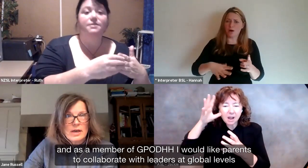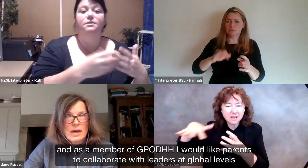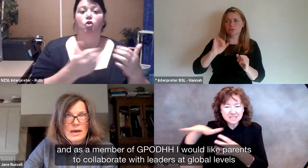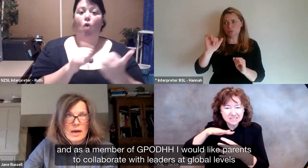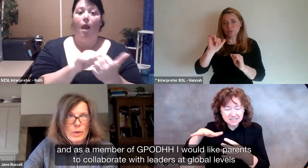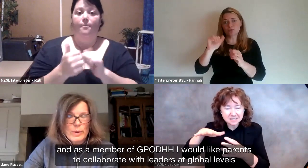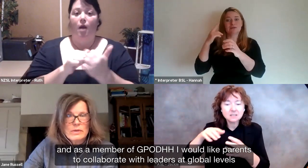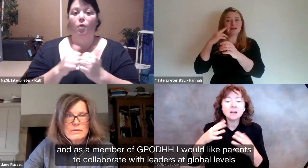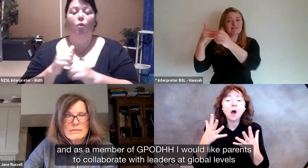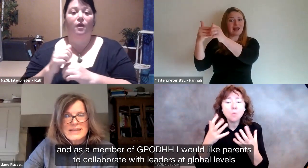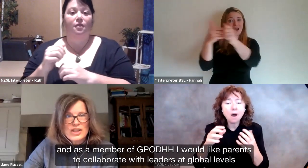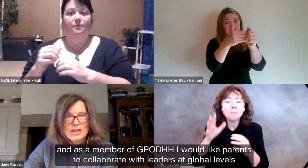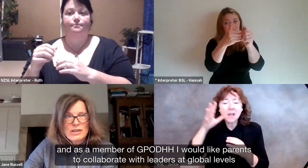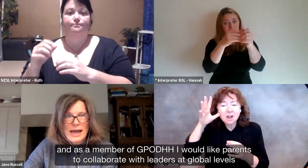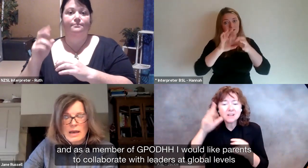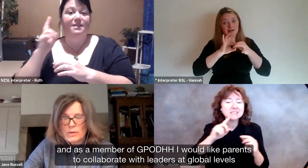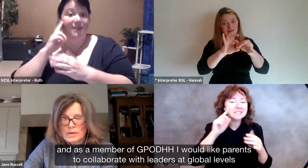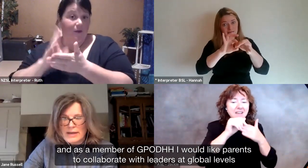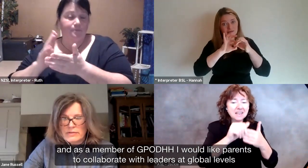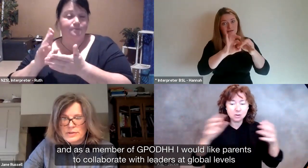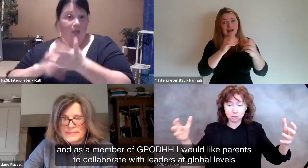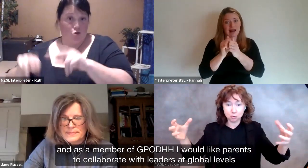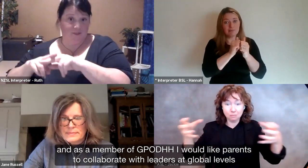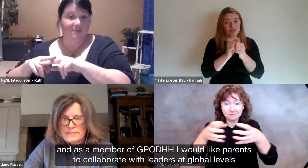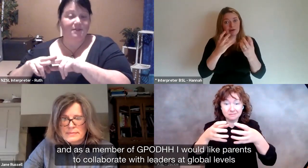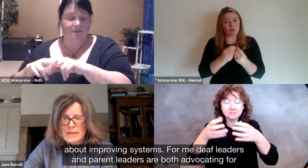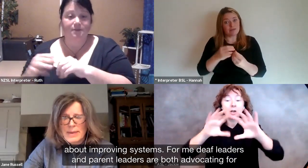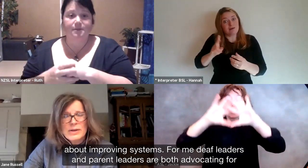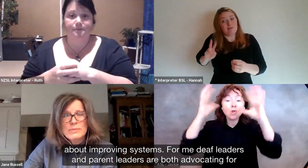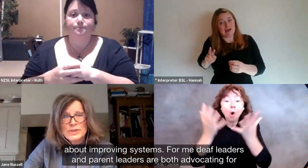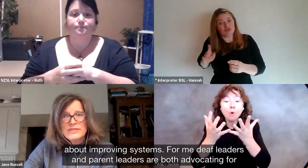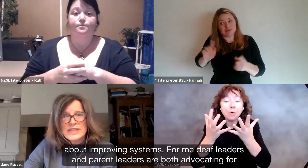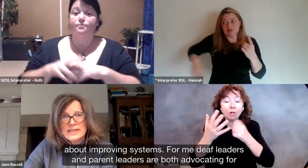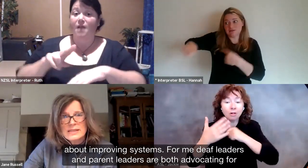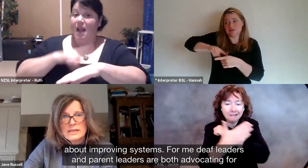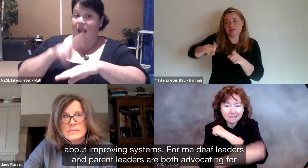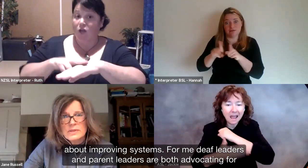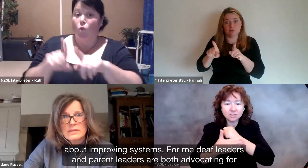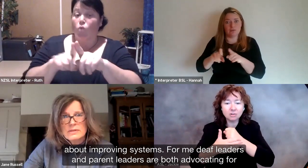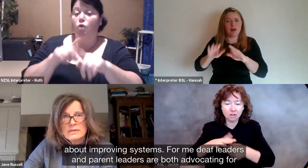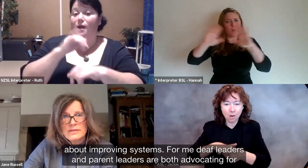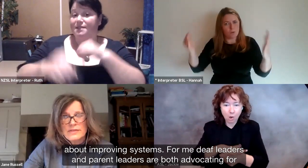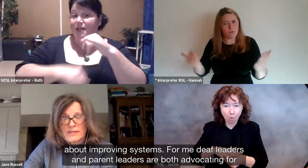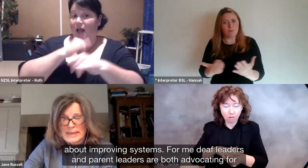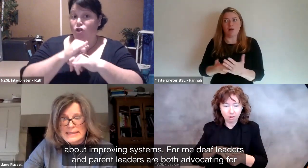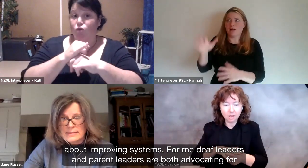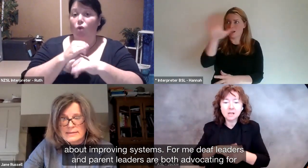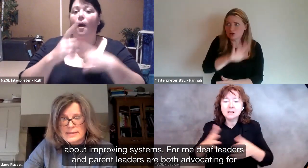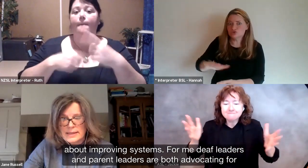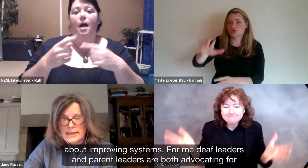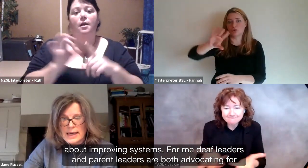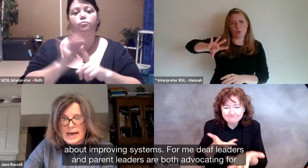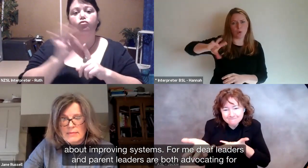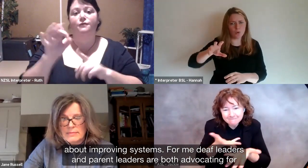at a global, national and local levels, about improving systems for families.